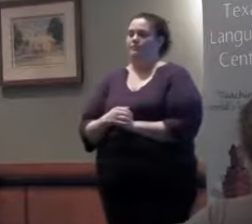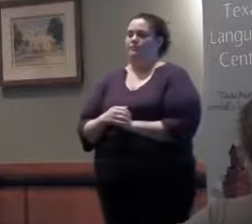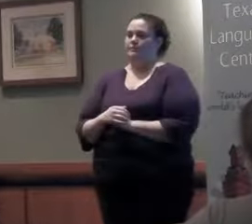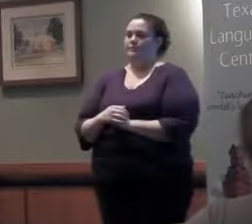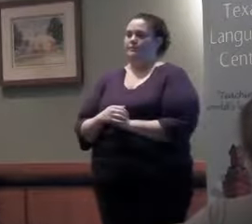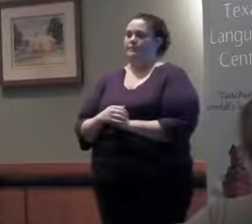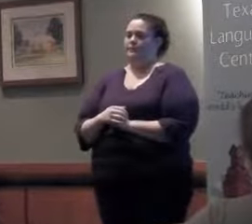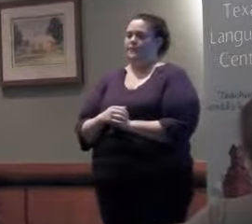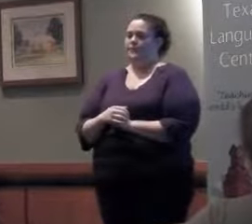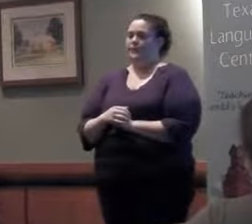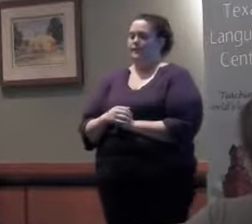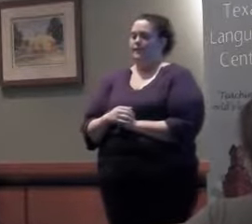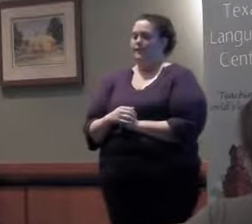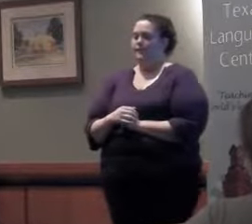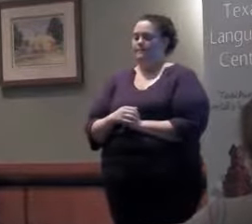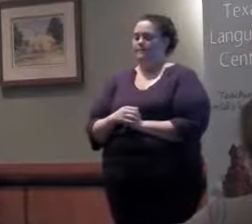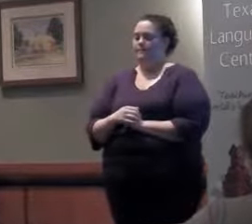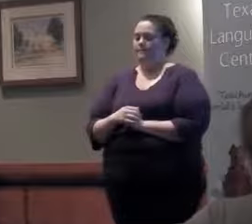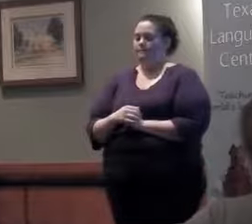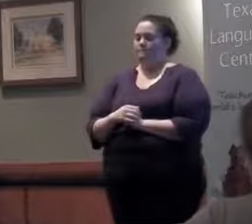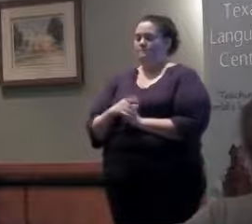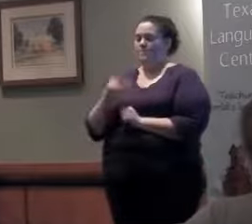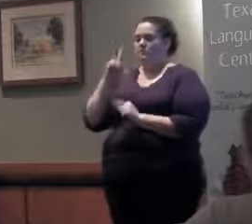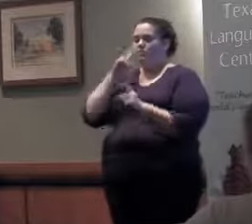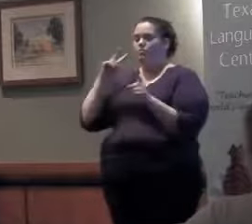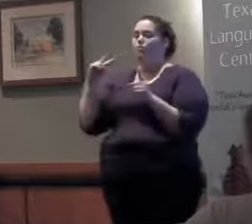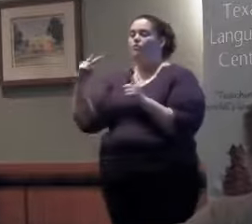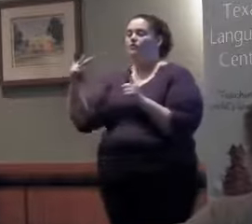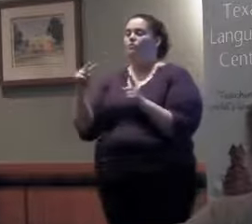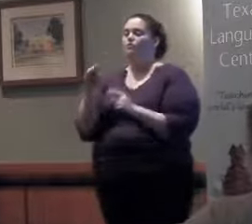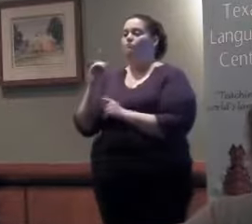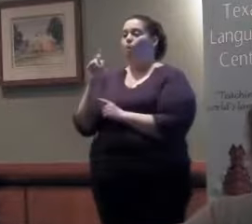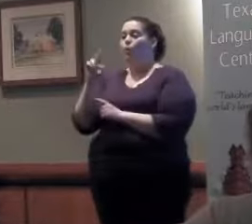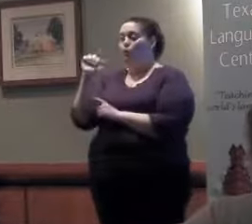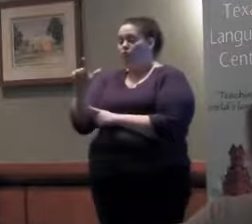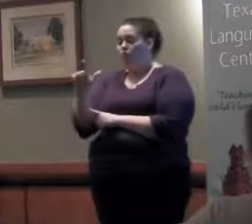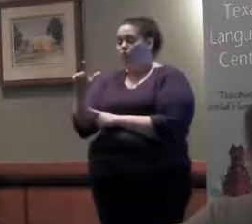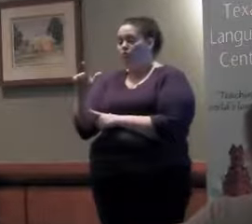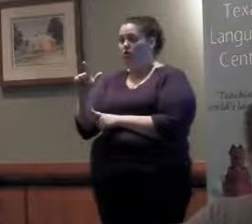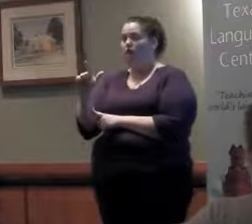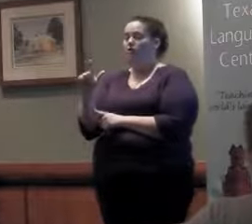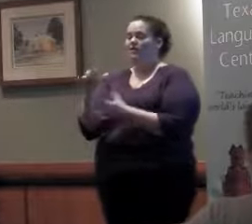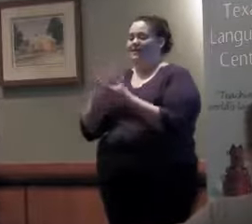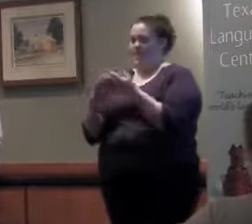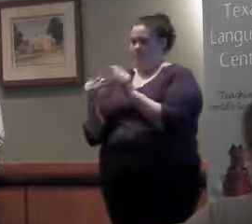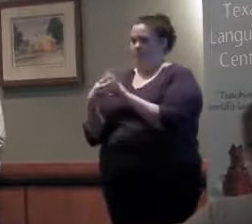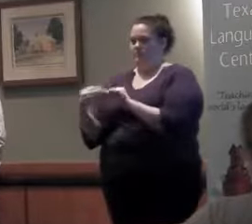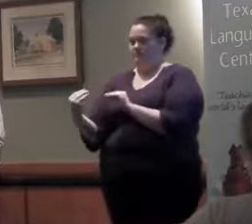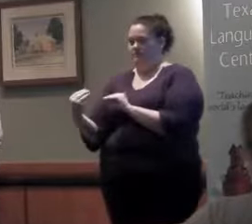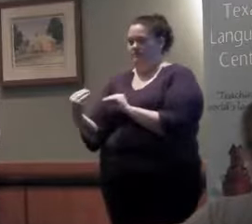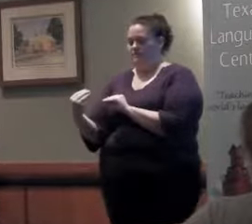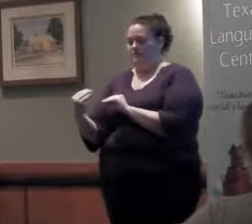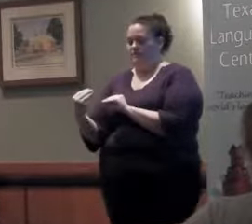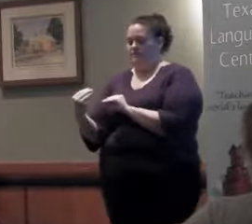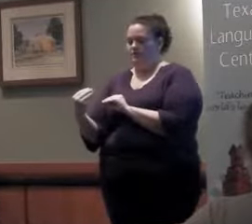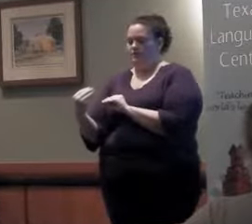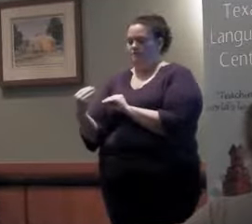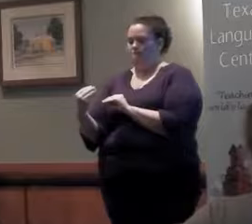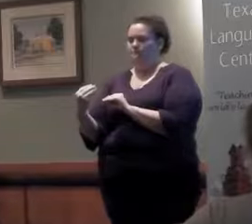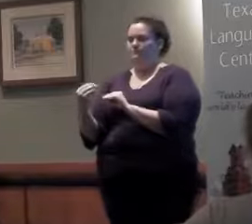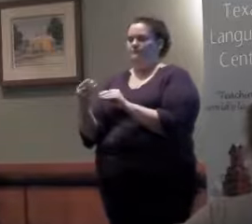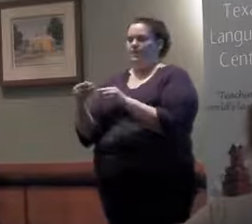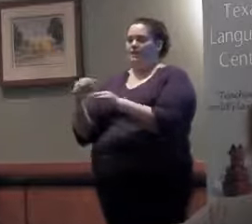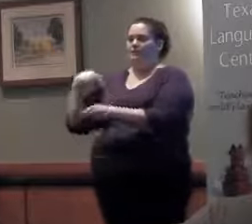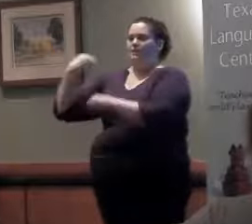of oral narratives and oral, kind of carrying on of the